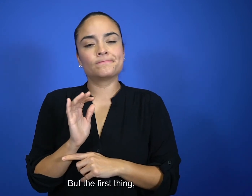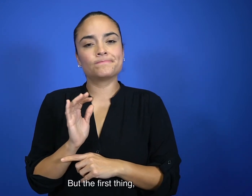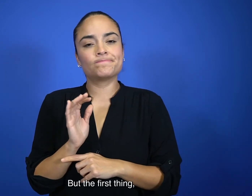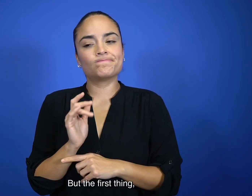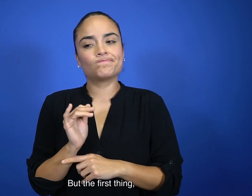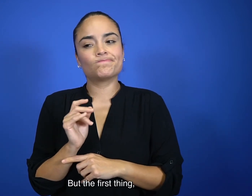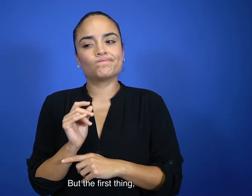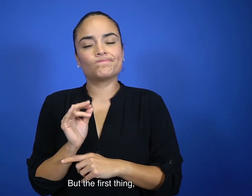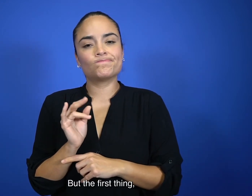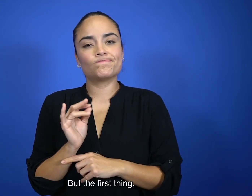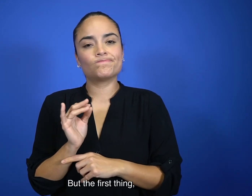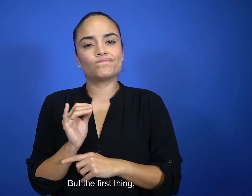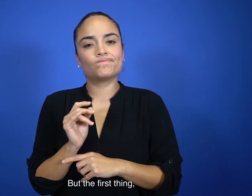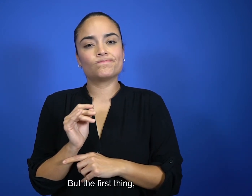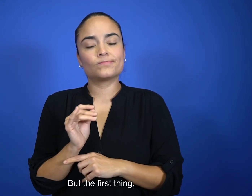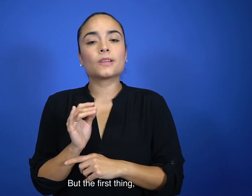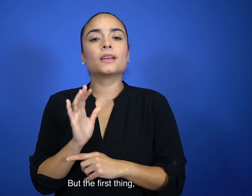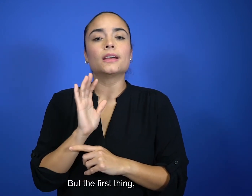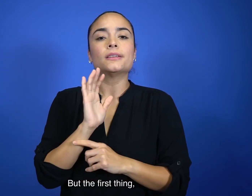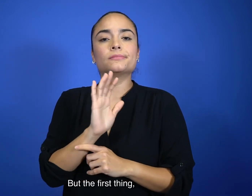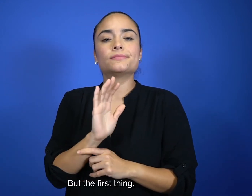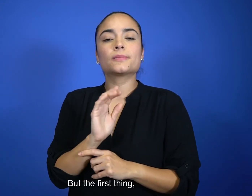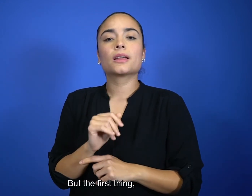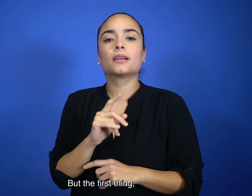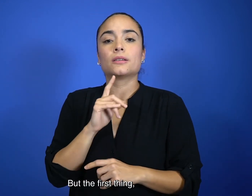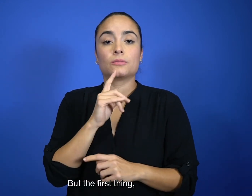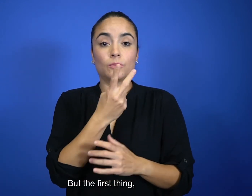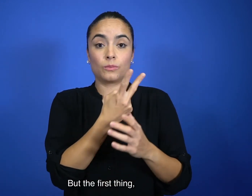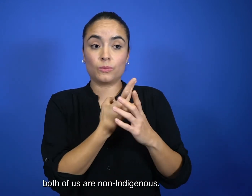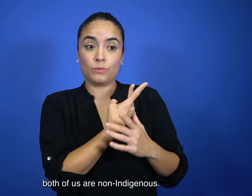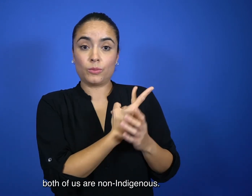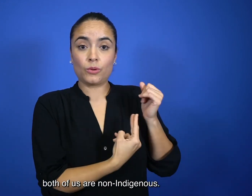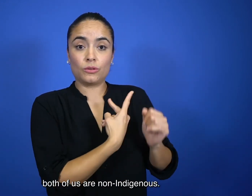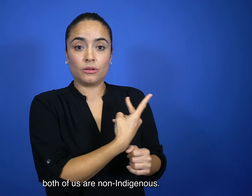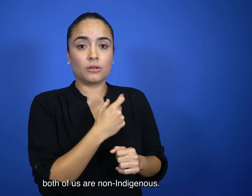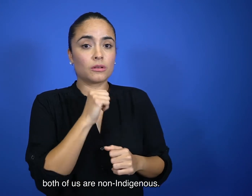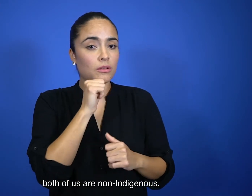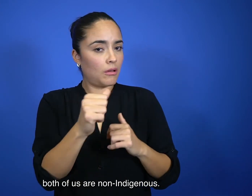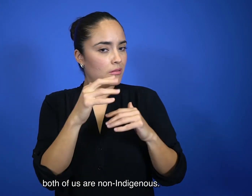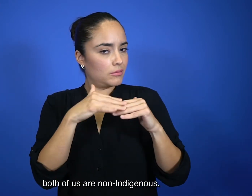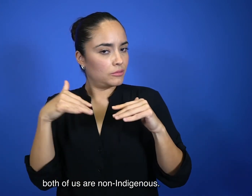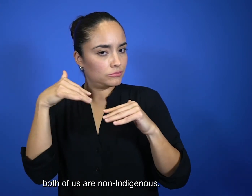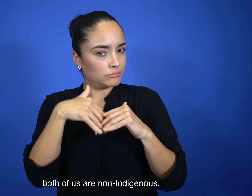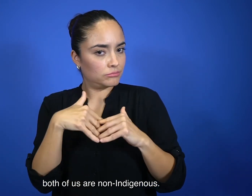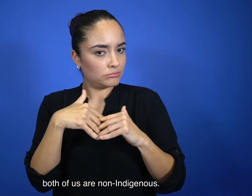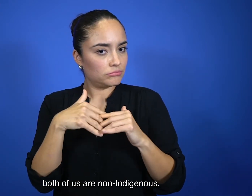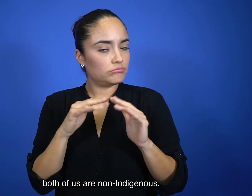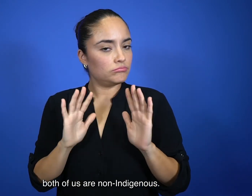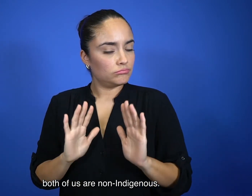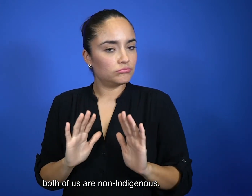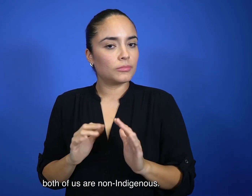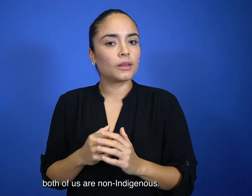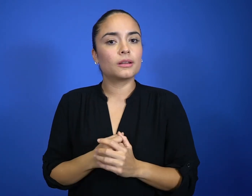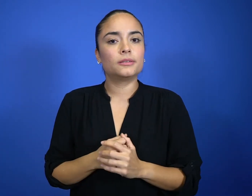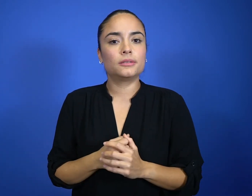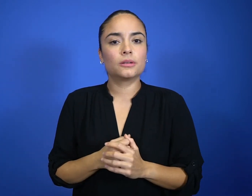But the first thing, both of us are non-Indigenous.